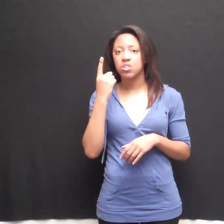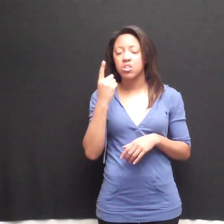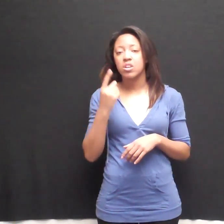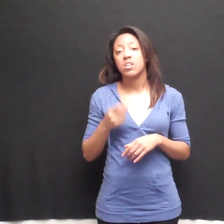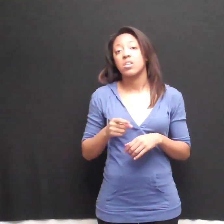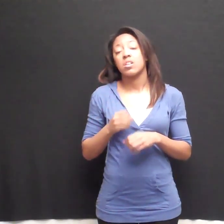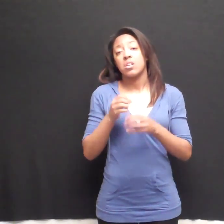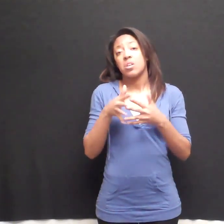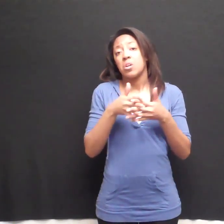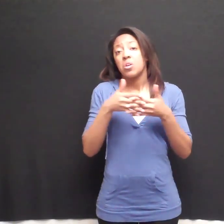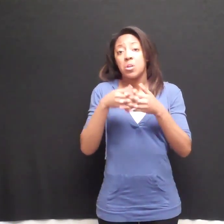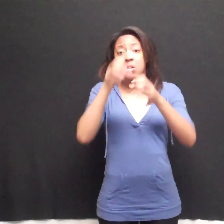work.